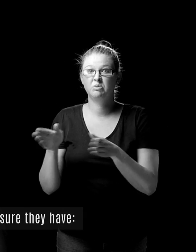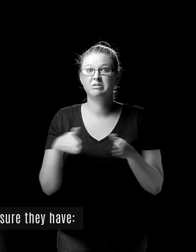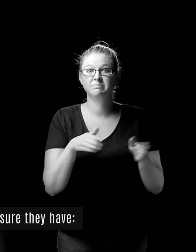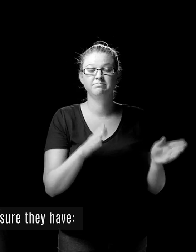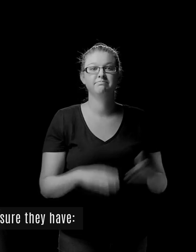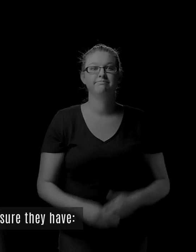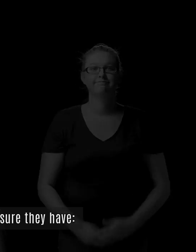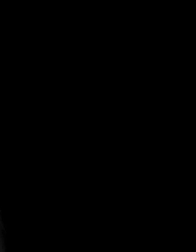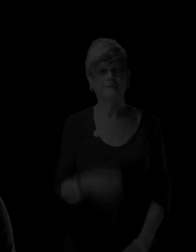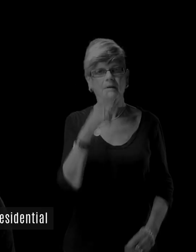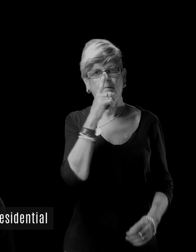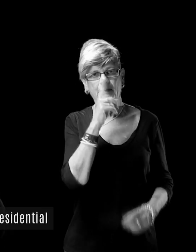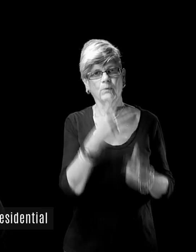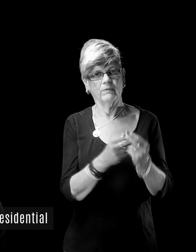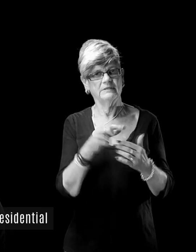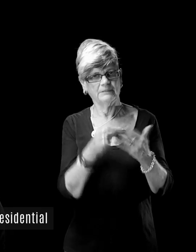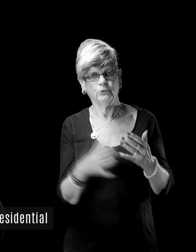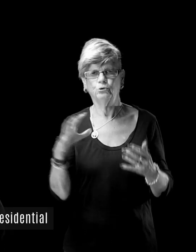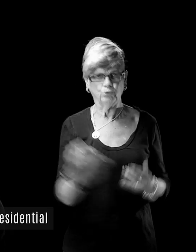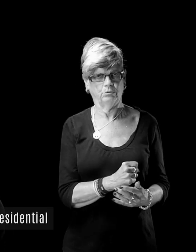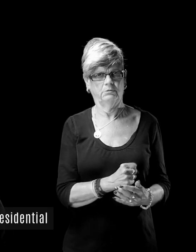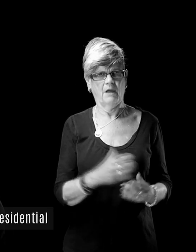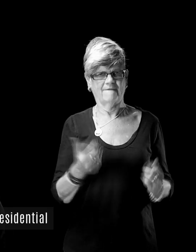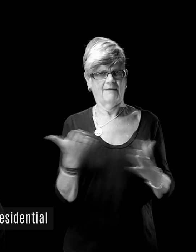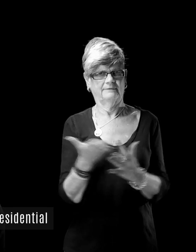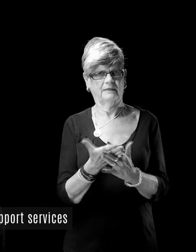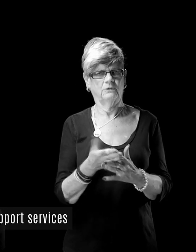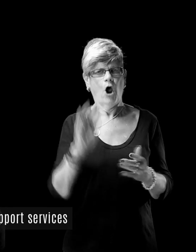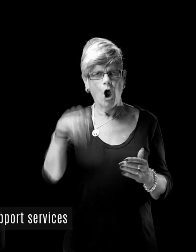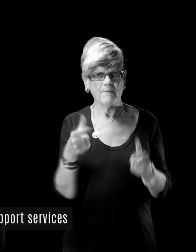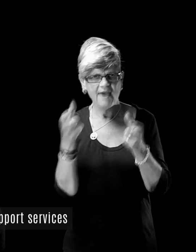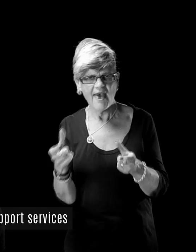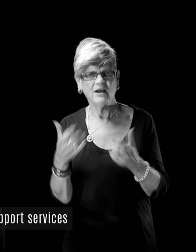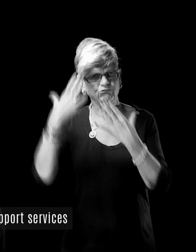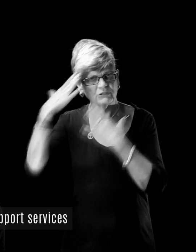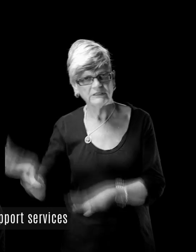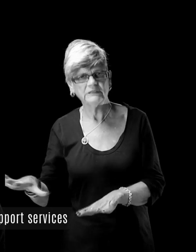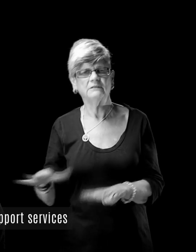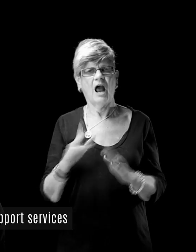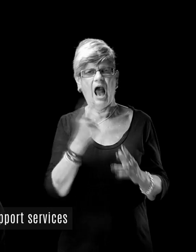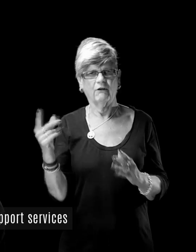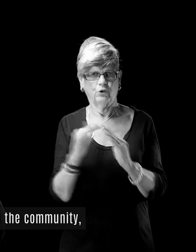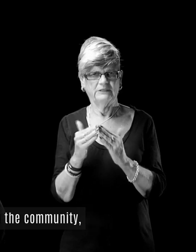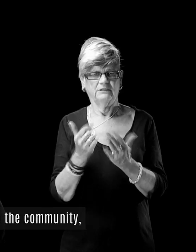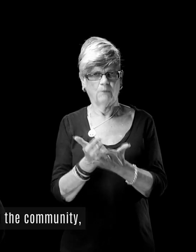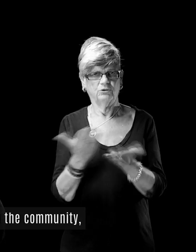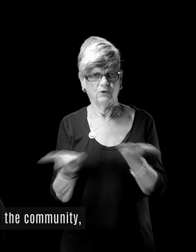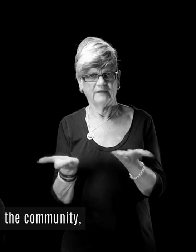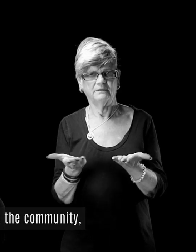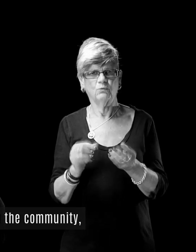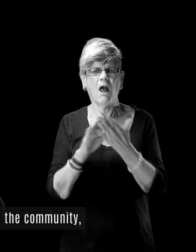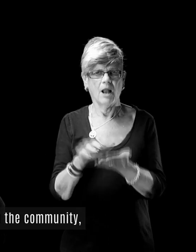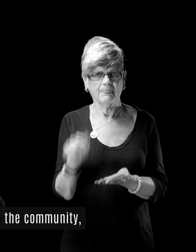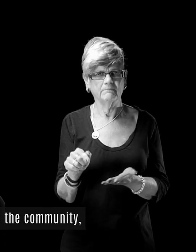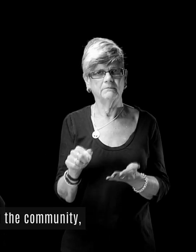making sure they have access to in-home, residential and other community support services to help them